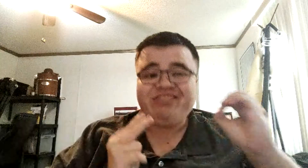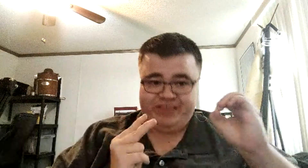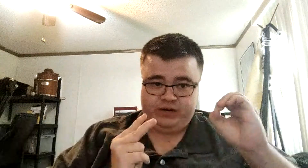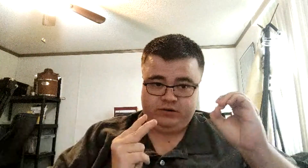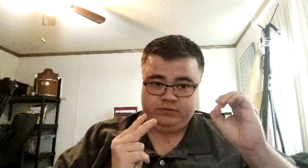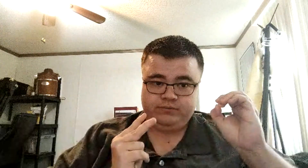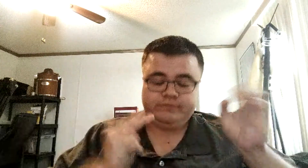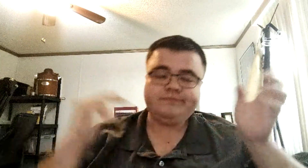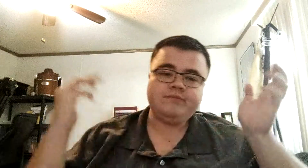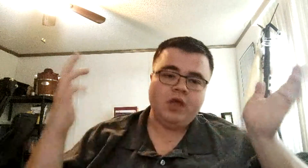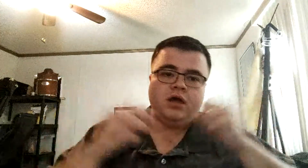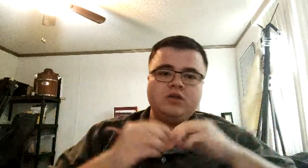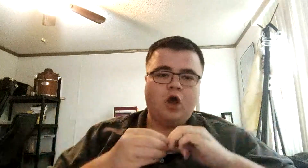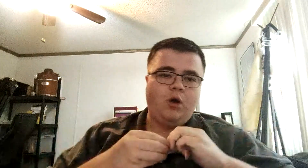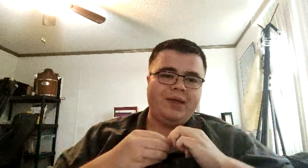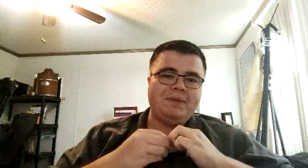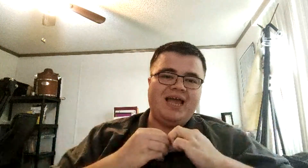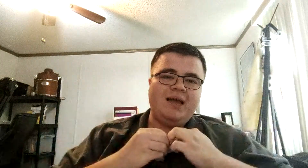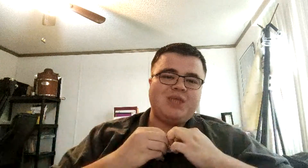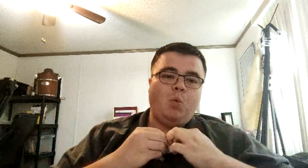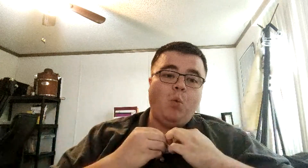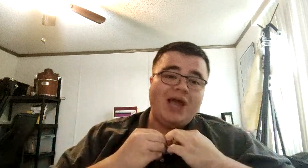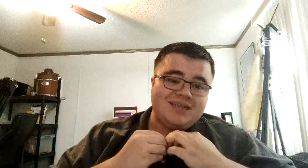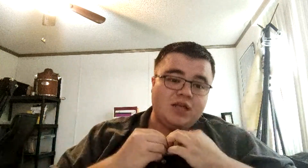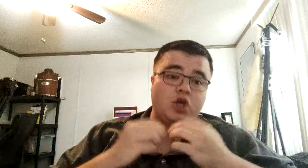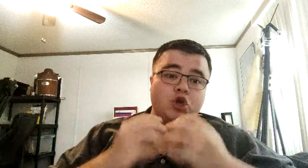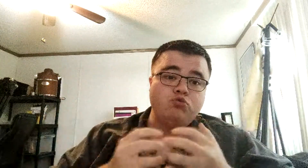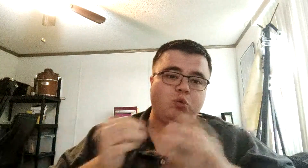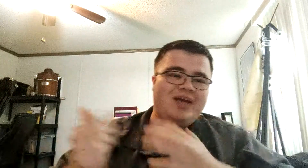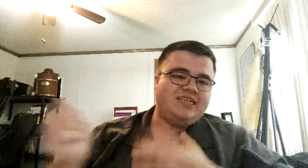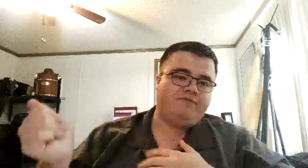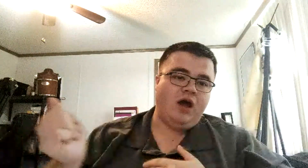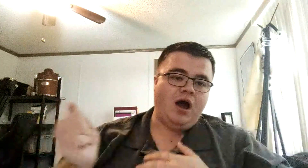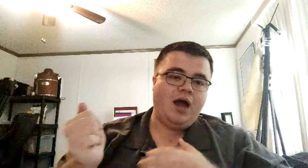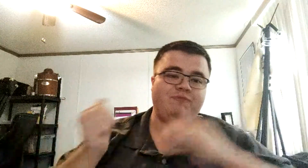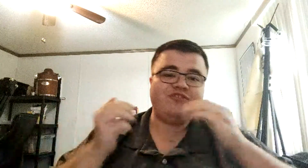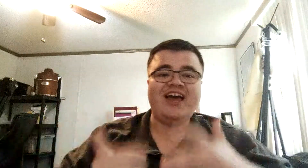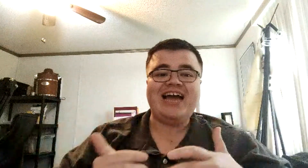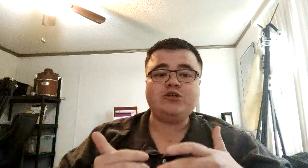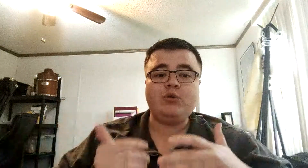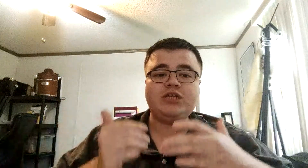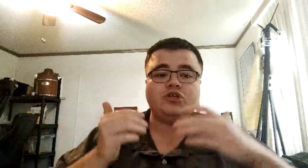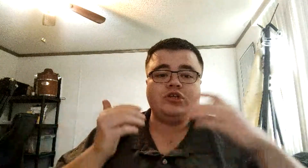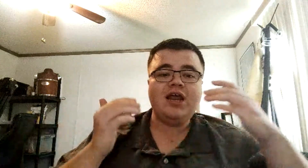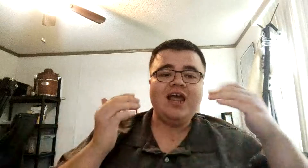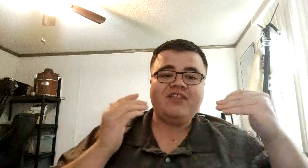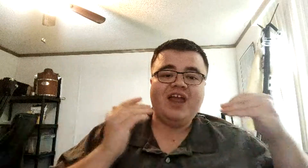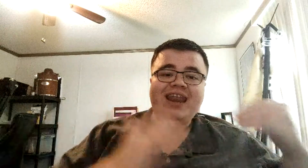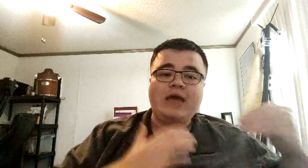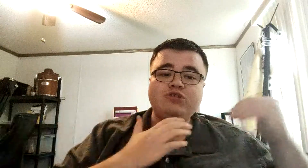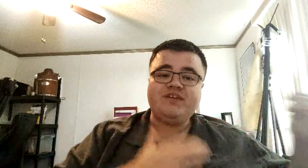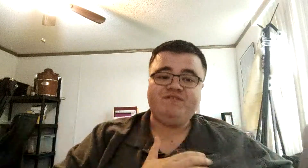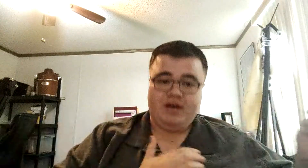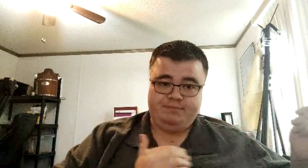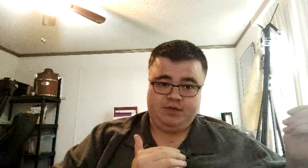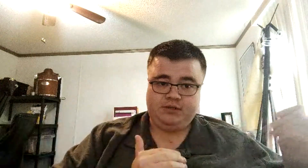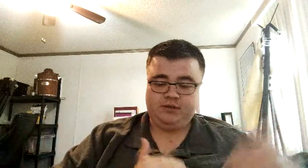nothing. So it became a huge waste of time for their education and their language development.